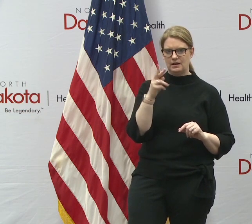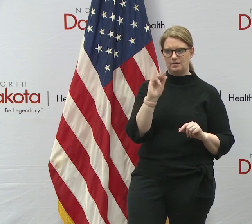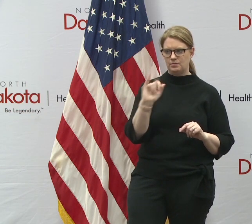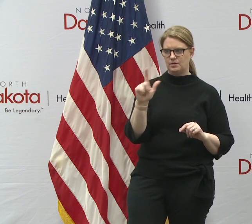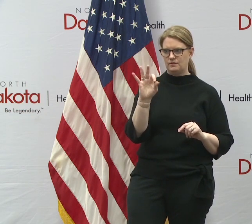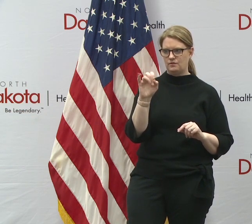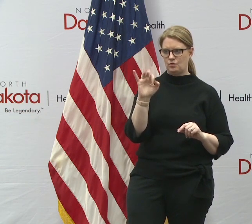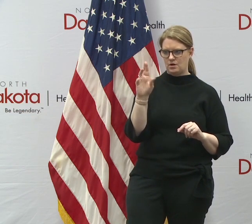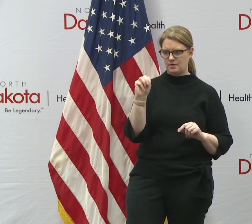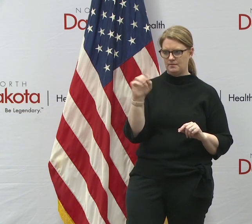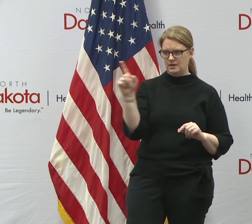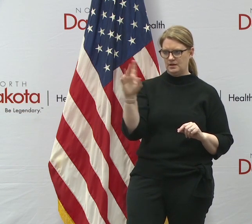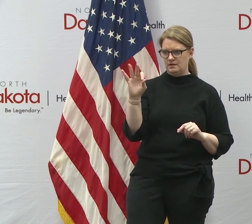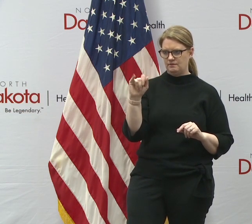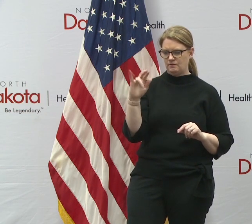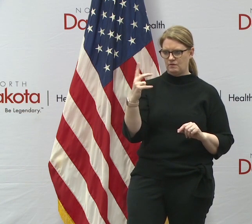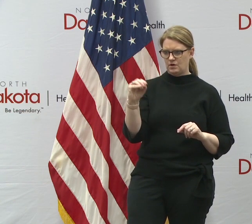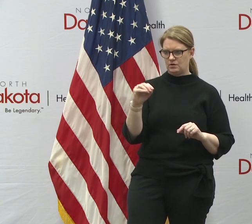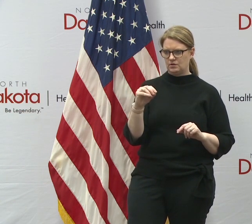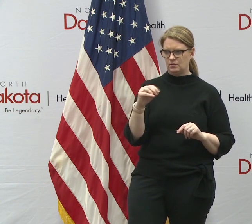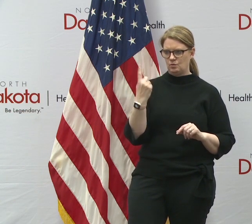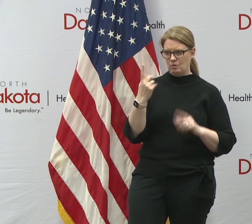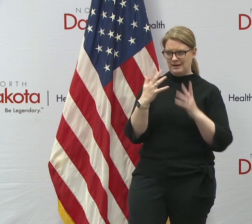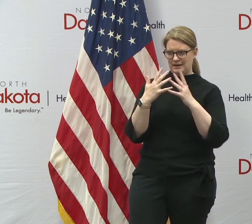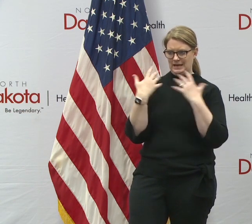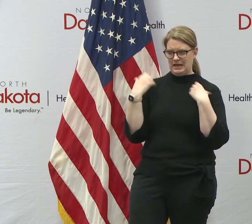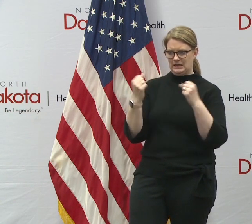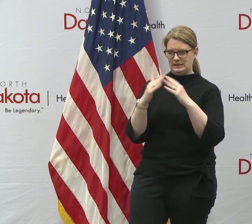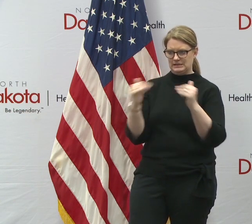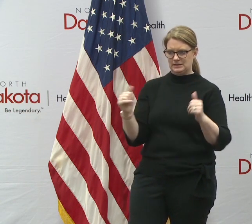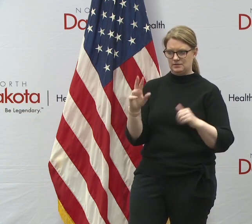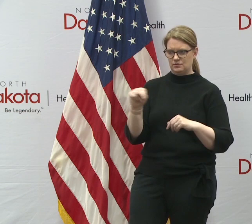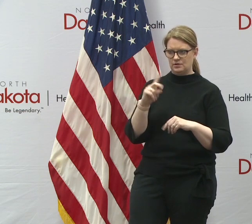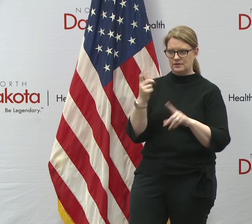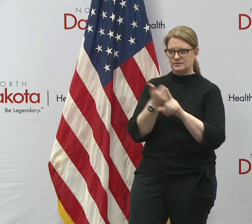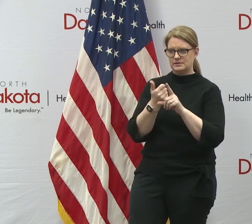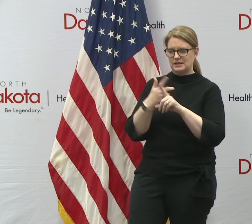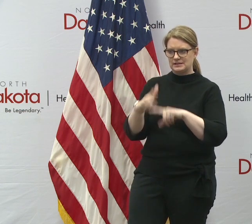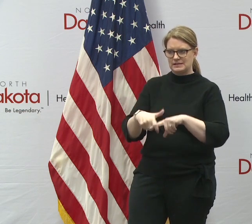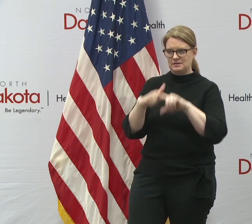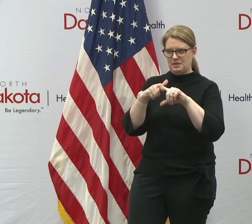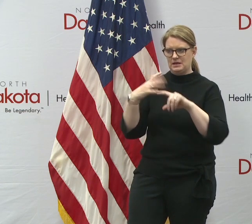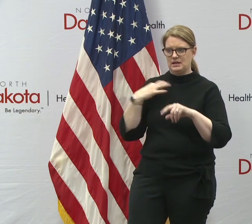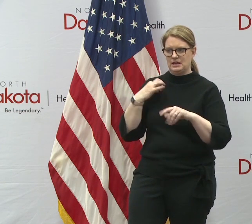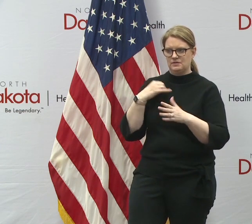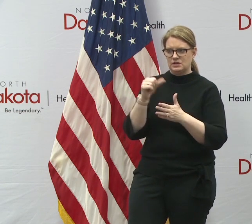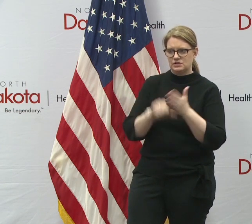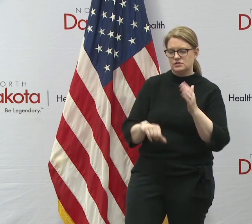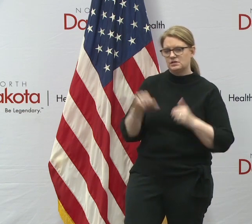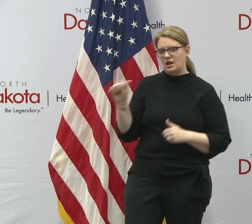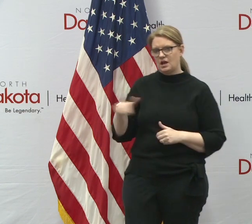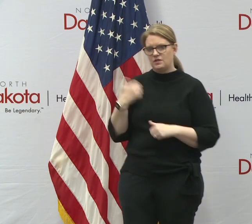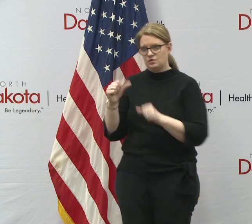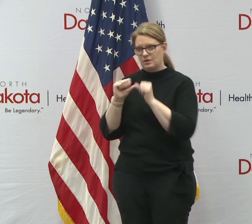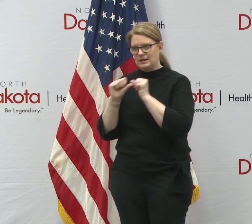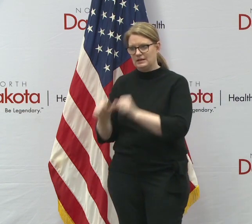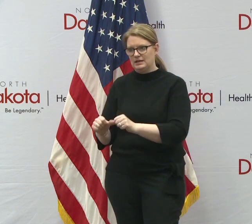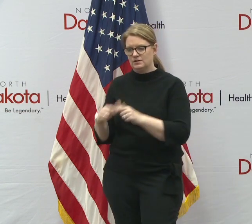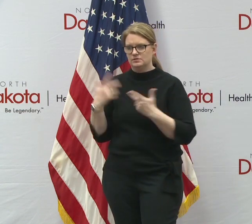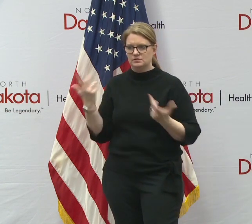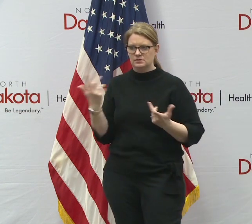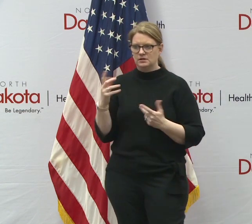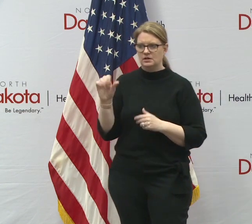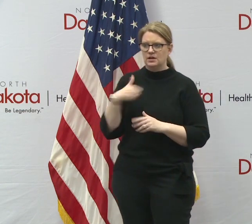with the Forum in Fargo. At least one health system in North Dakota has suspended elective surgeries, while others said they would continue. As other